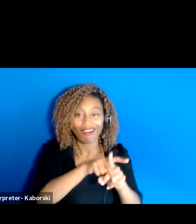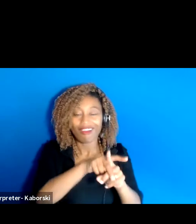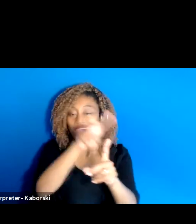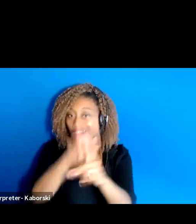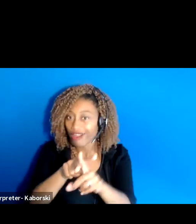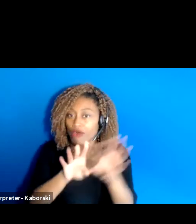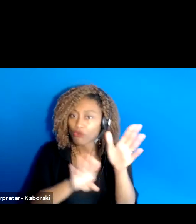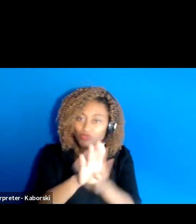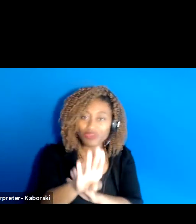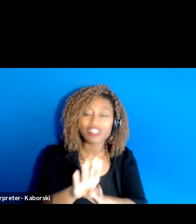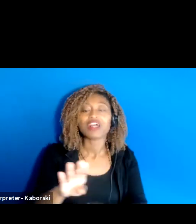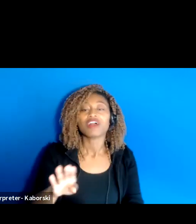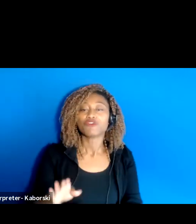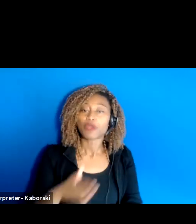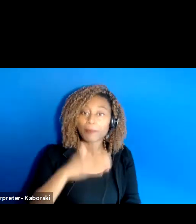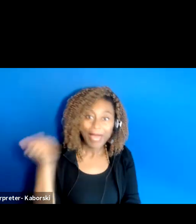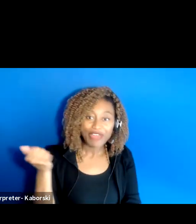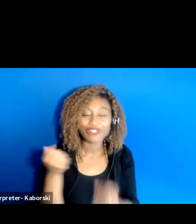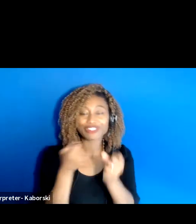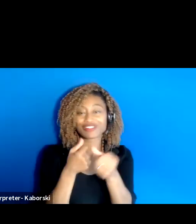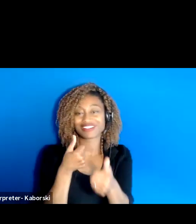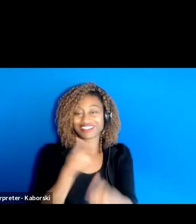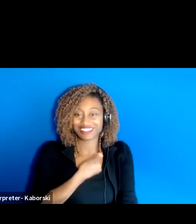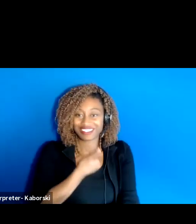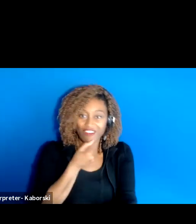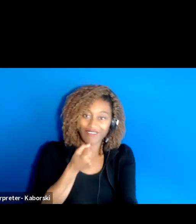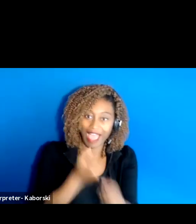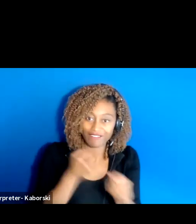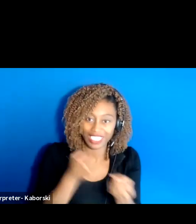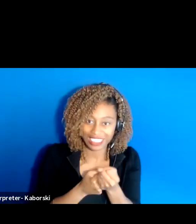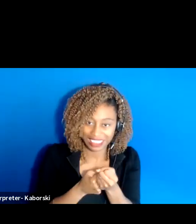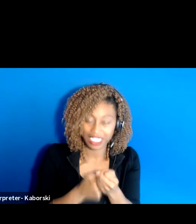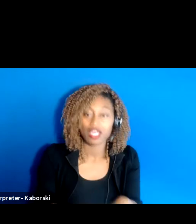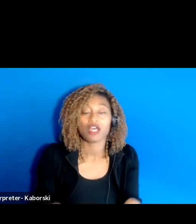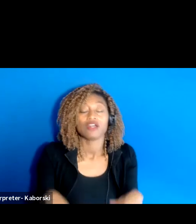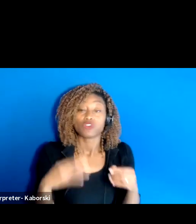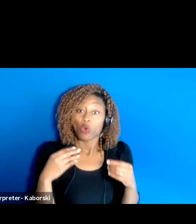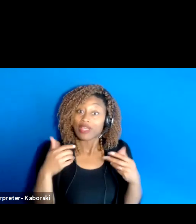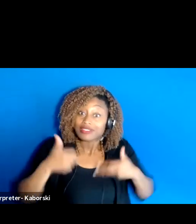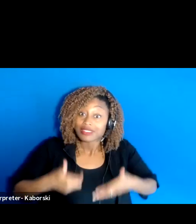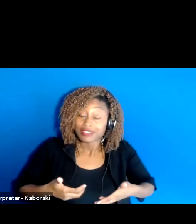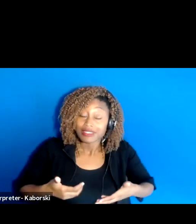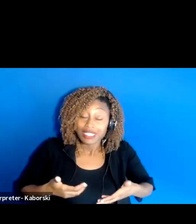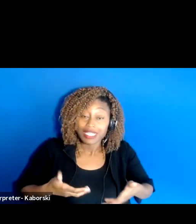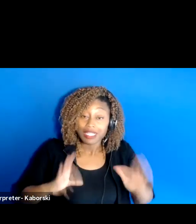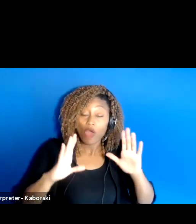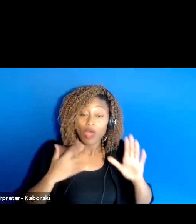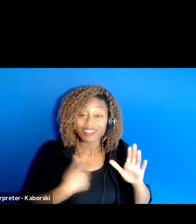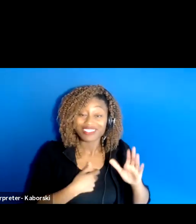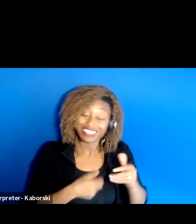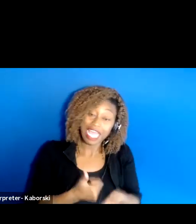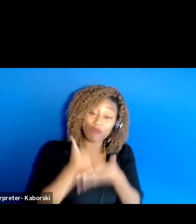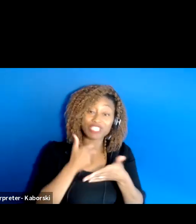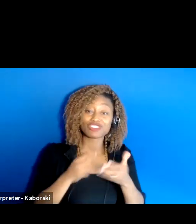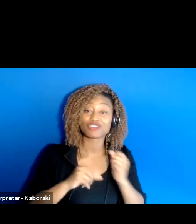greater self-advocacy? So it's really helping to promote independent living through other systems within our